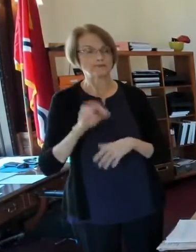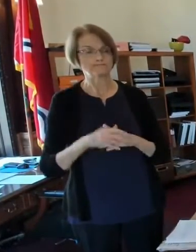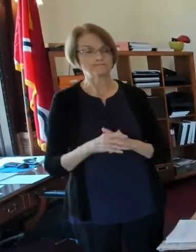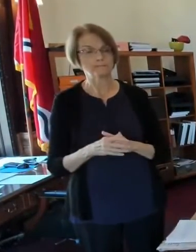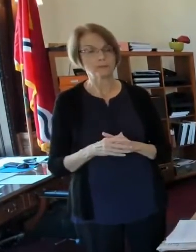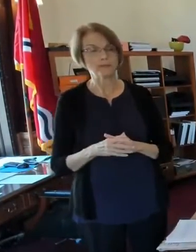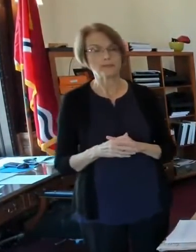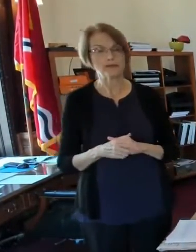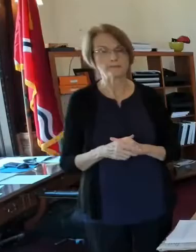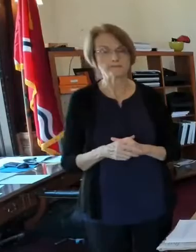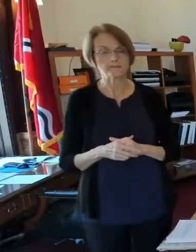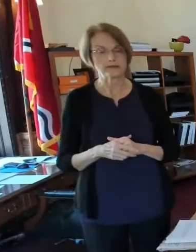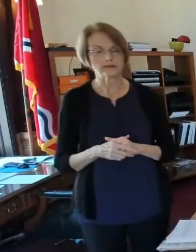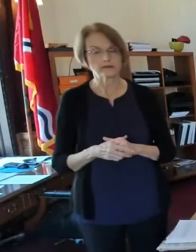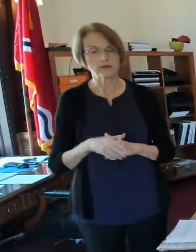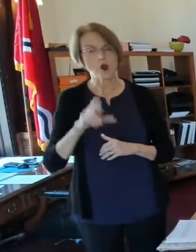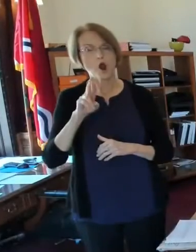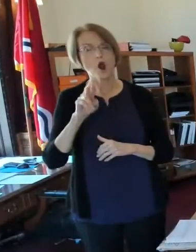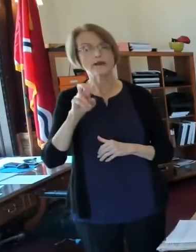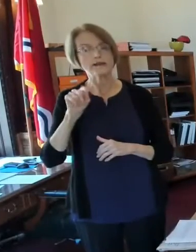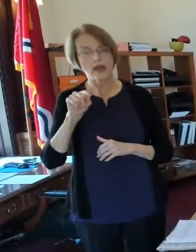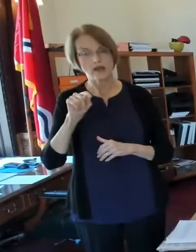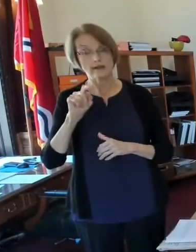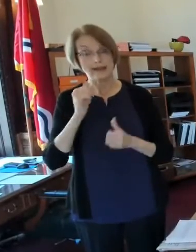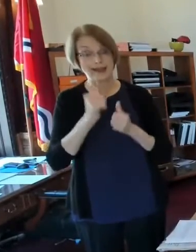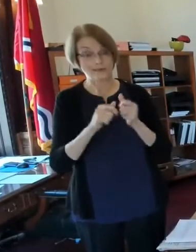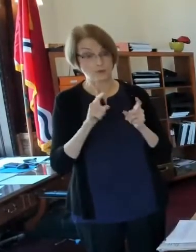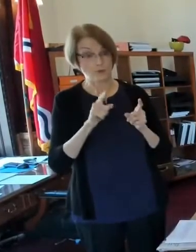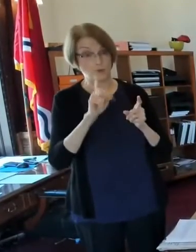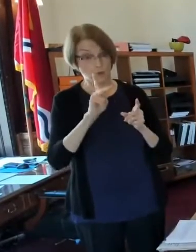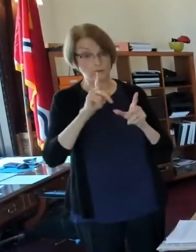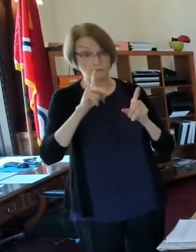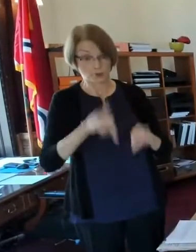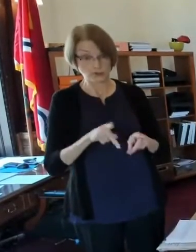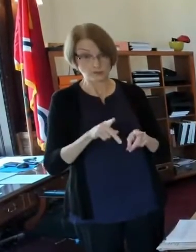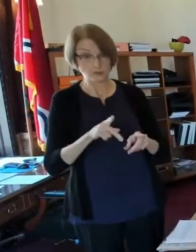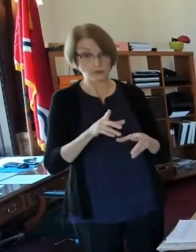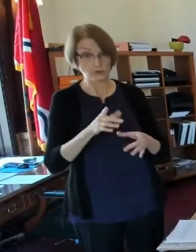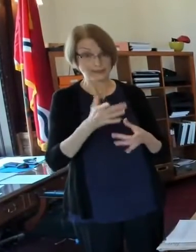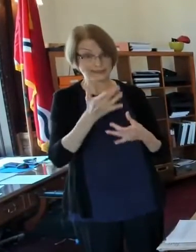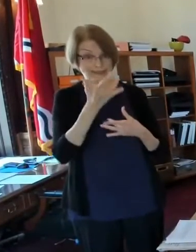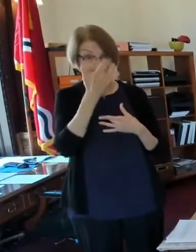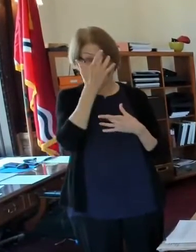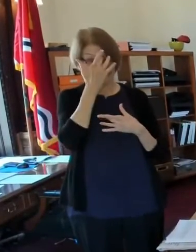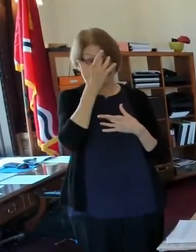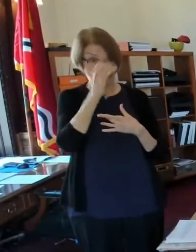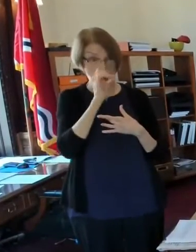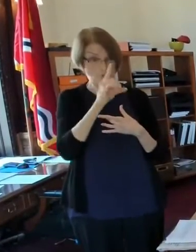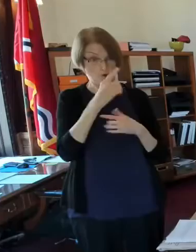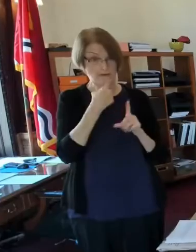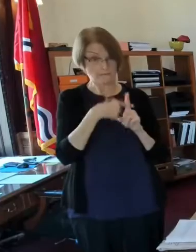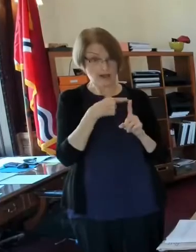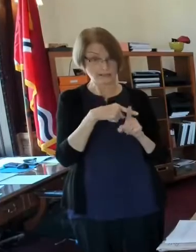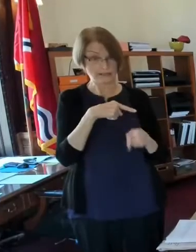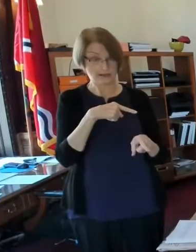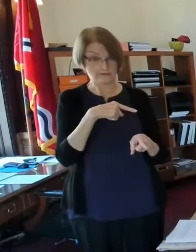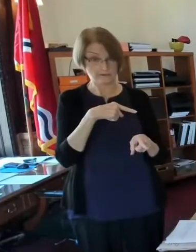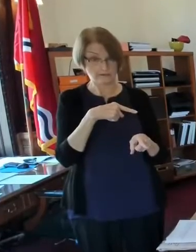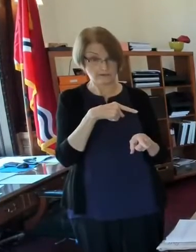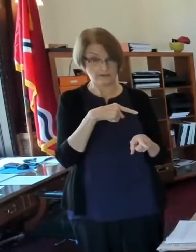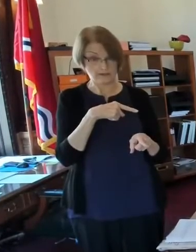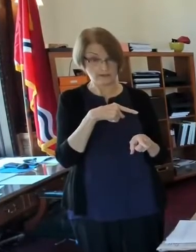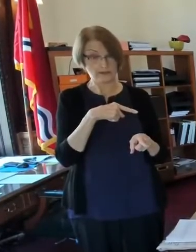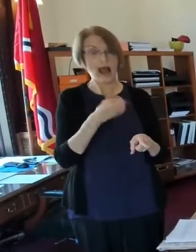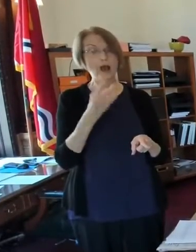So what that means is that for every one case of a COVID positive, you wanna